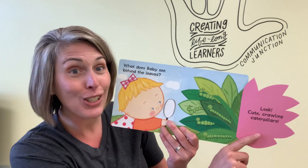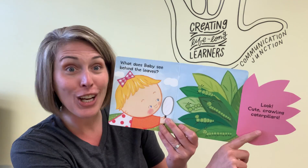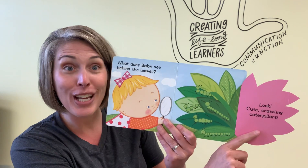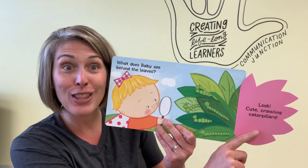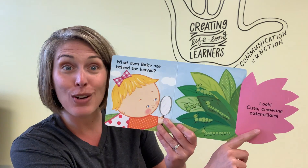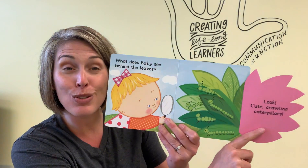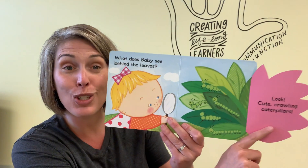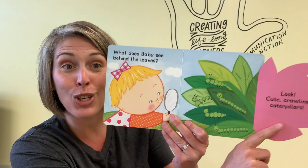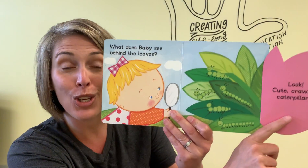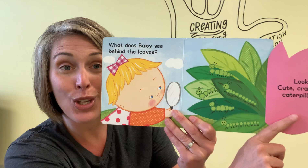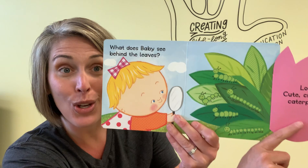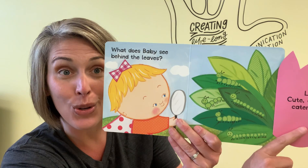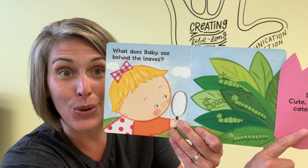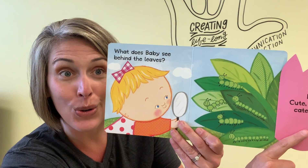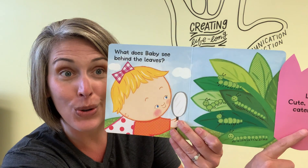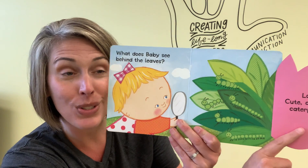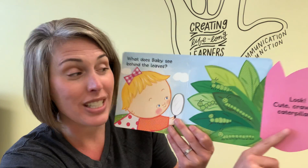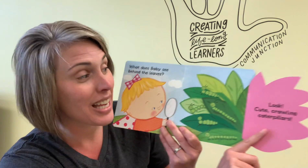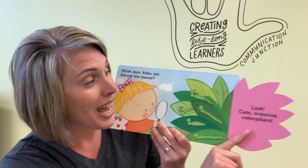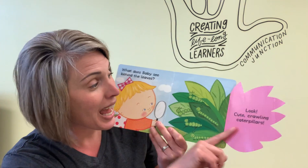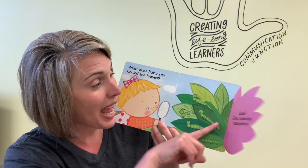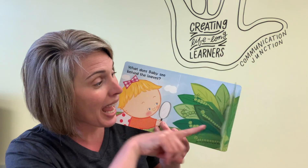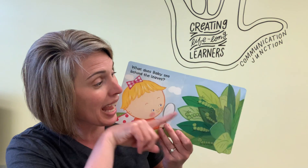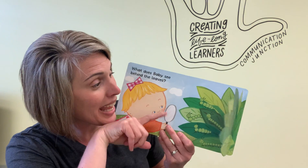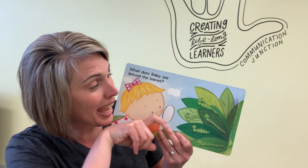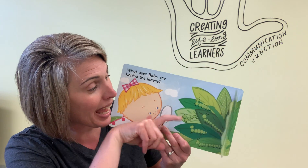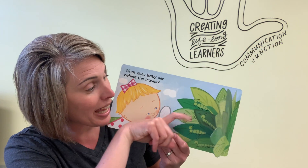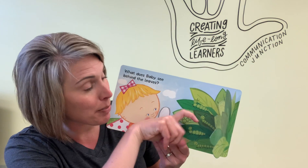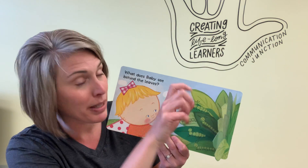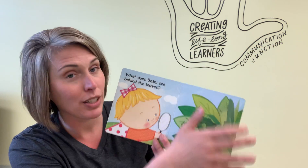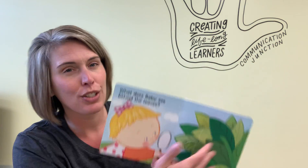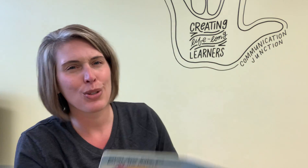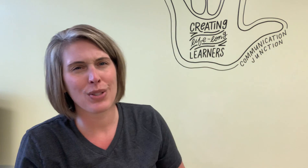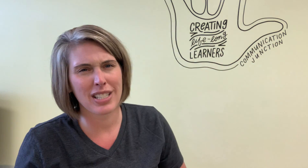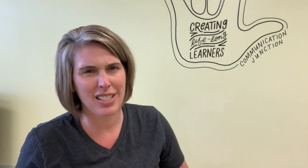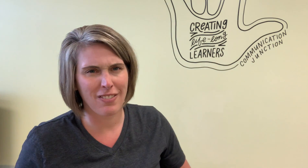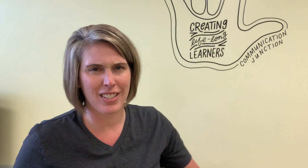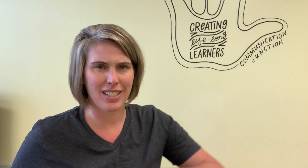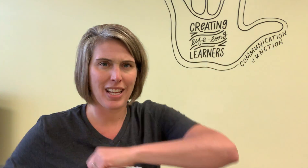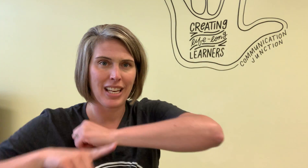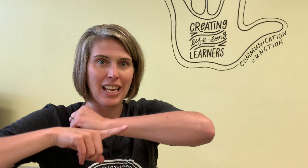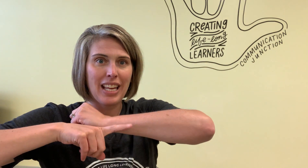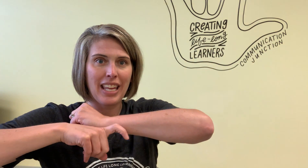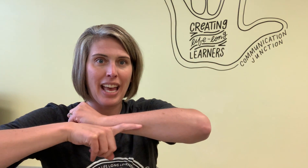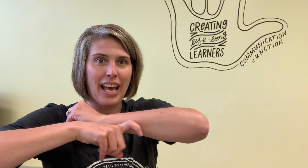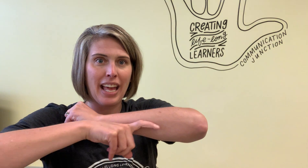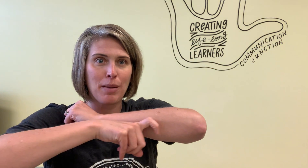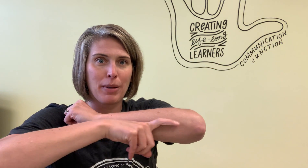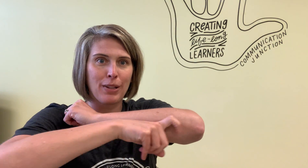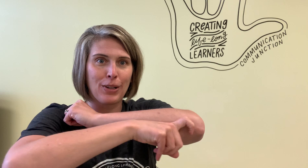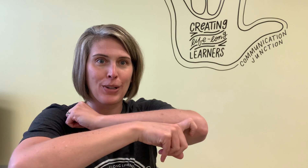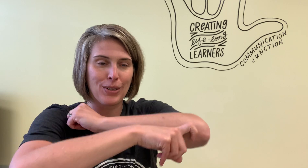Look at those cute caterpillars. Oh, this is a fun sign.